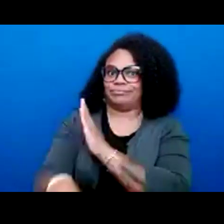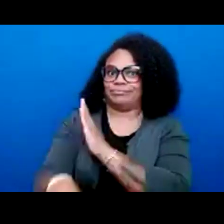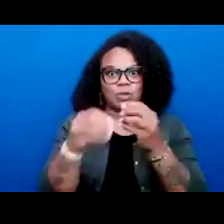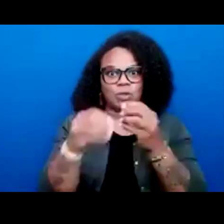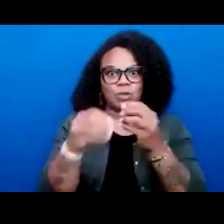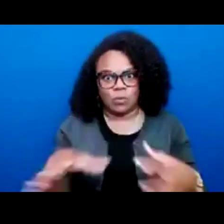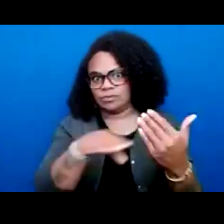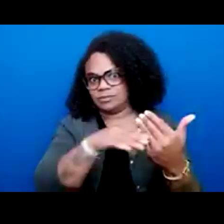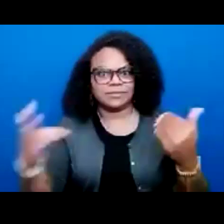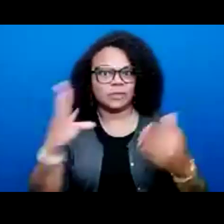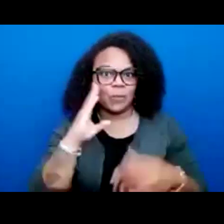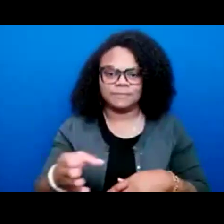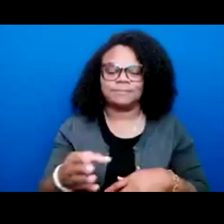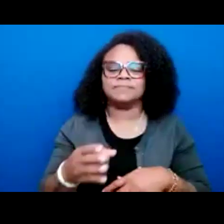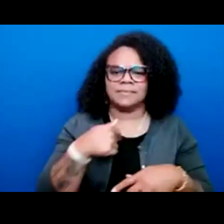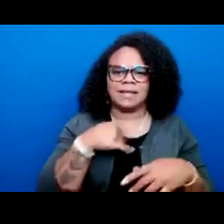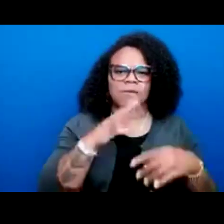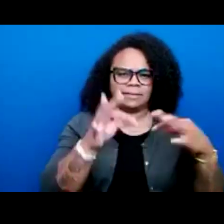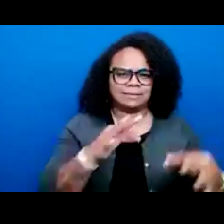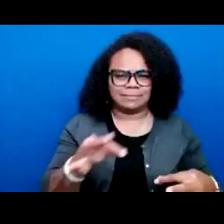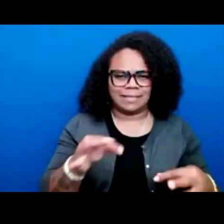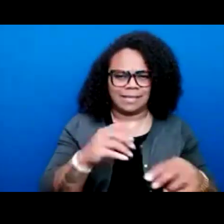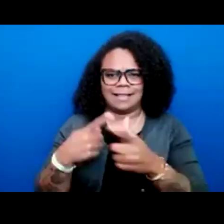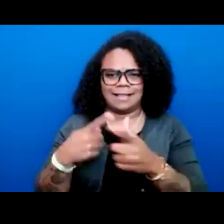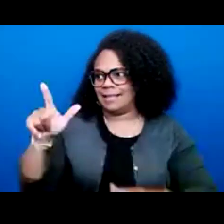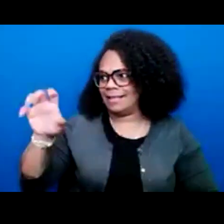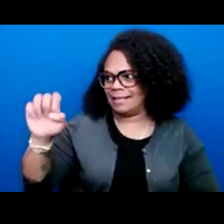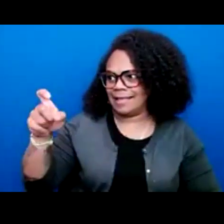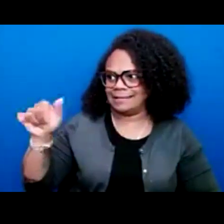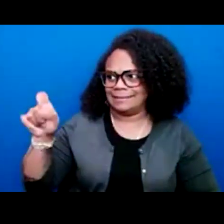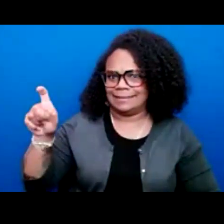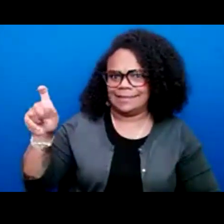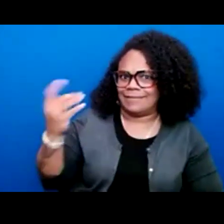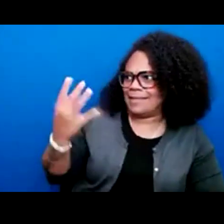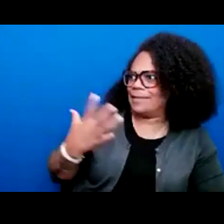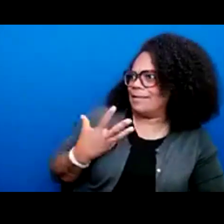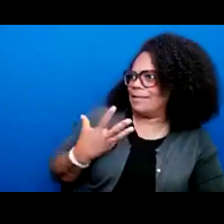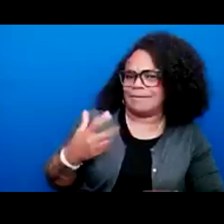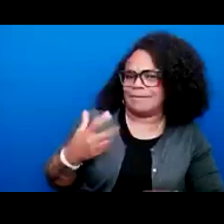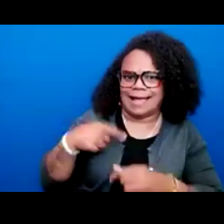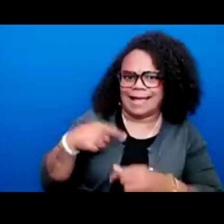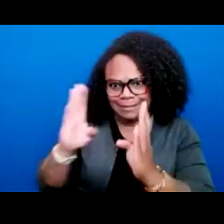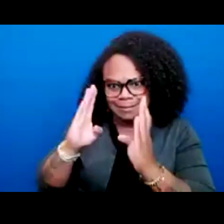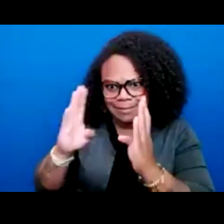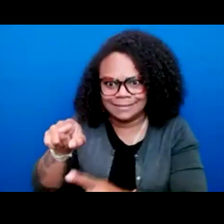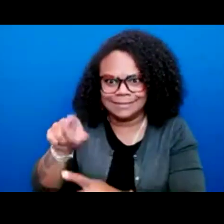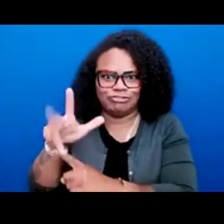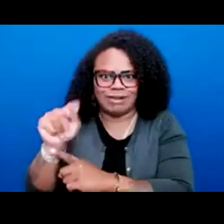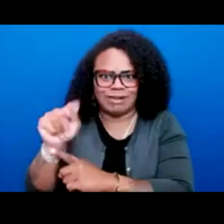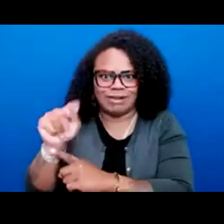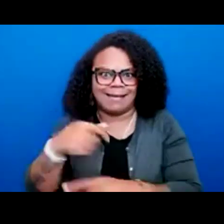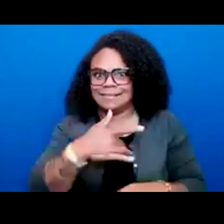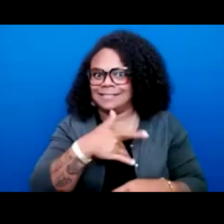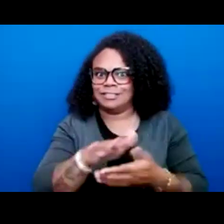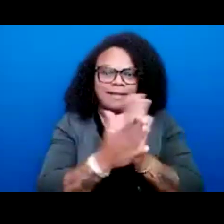bit. And Lexi will have to let me make sure I keep my eyeballs on the chat because NDI knows that I get so passionate about stuff that I'll lose.